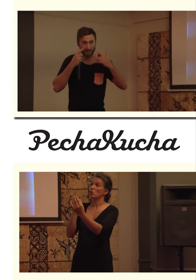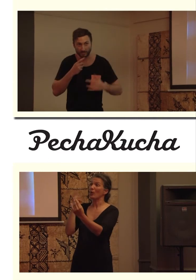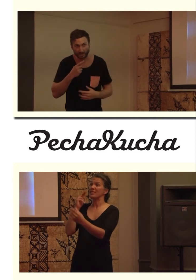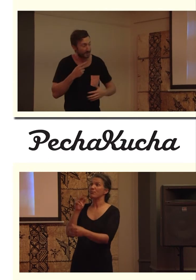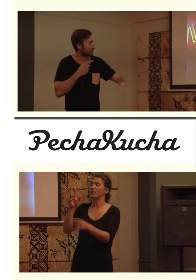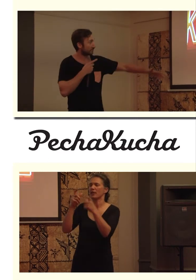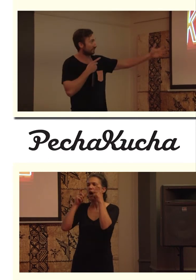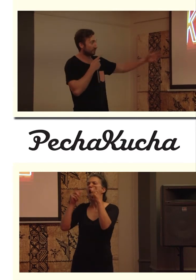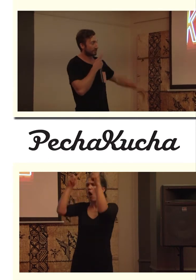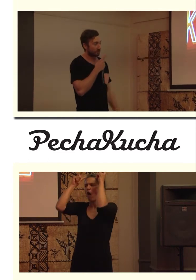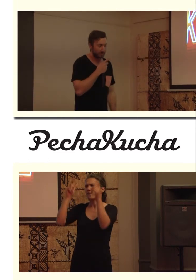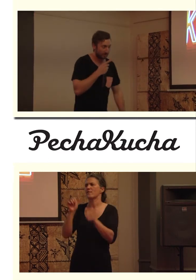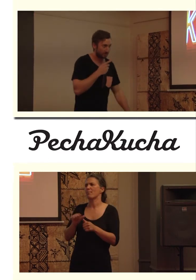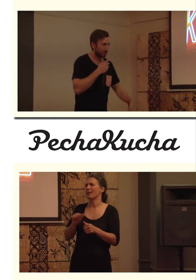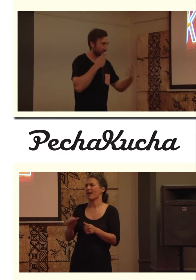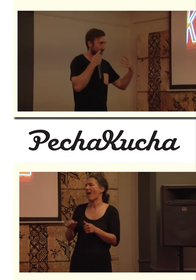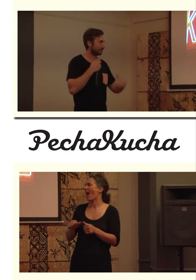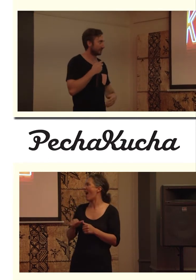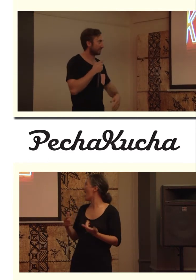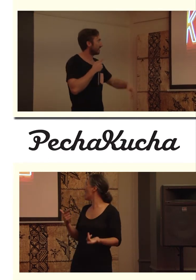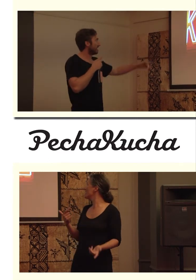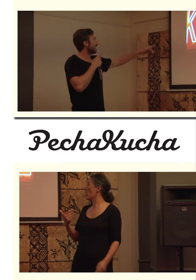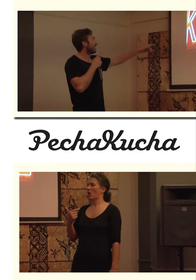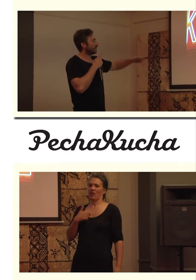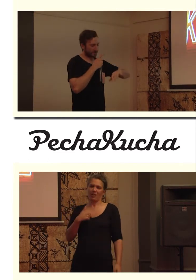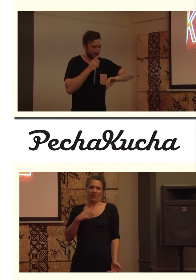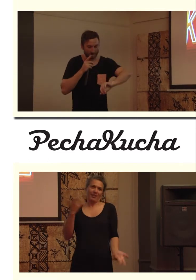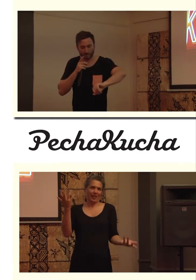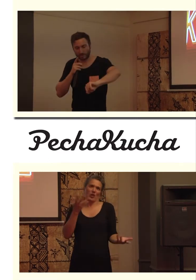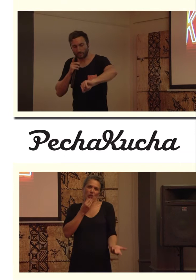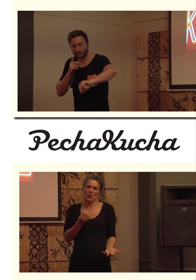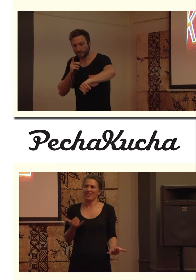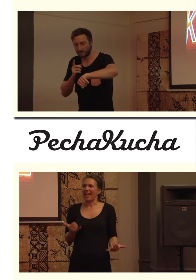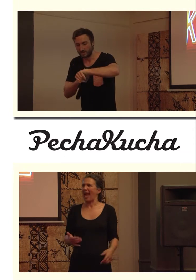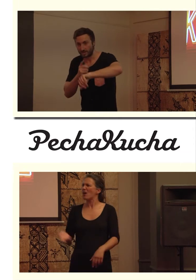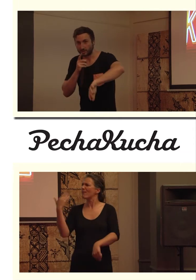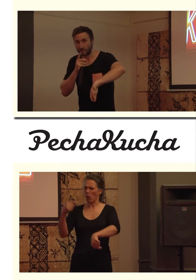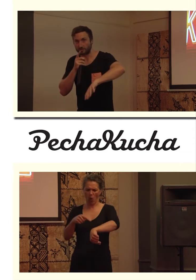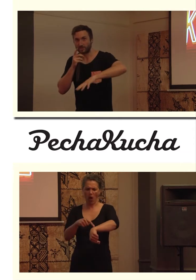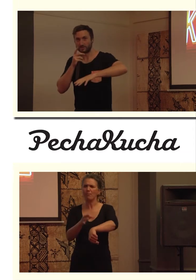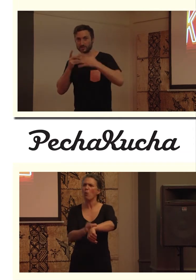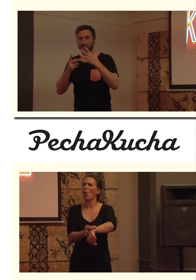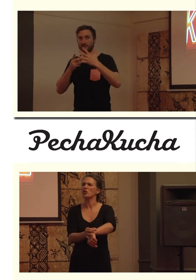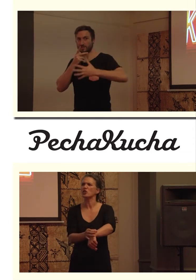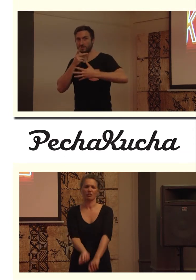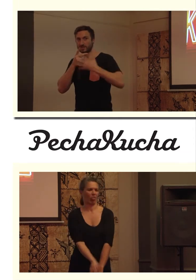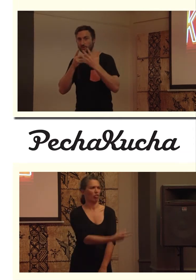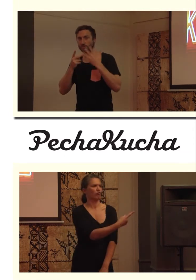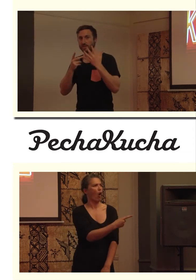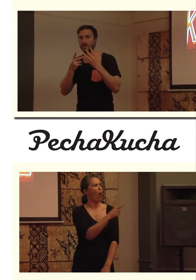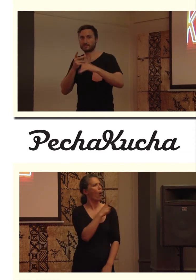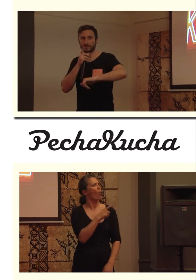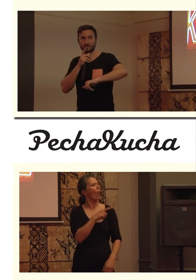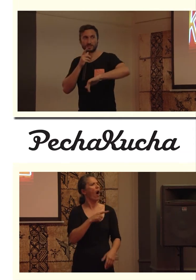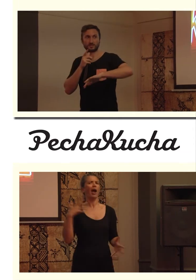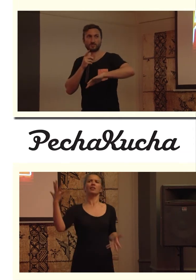good to actually take, and that's what I've brought along with me to just my life now. And also, I was wearing a watch. I took it off because, you know, they talk